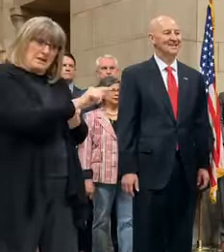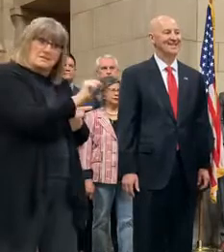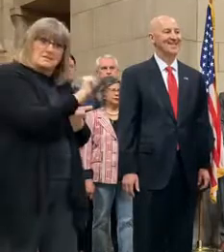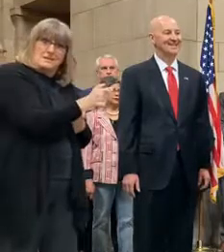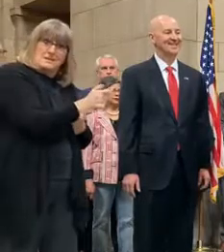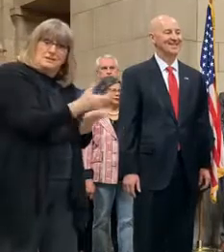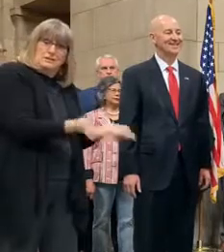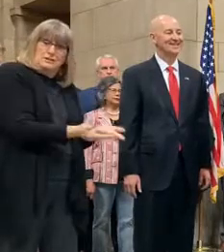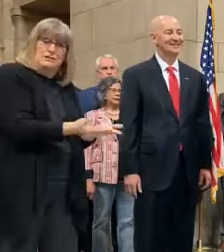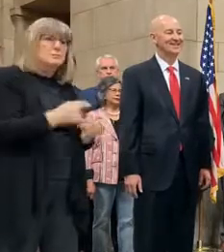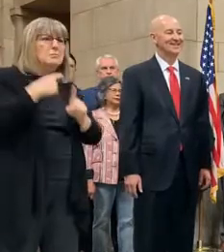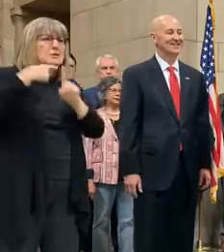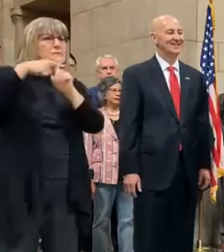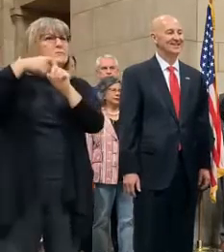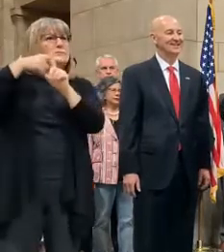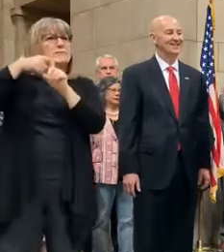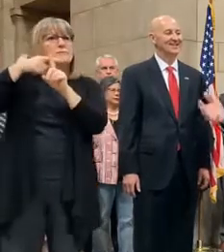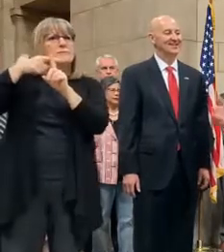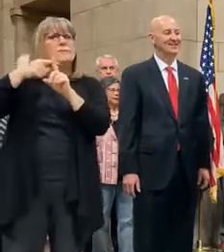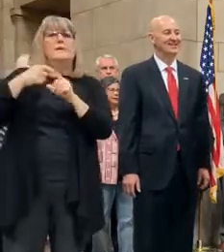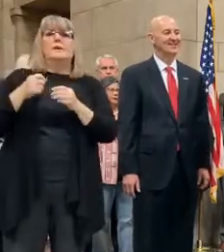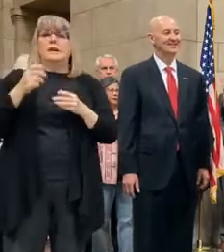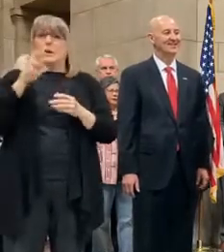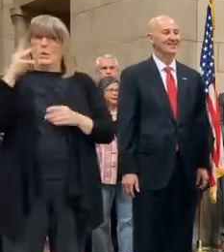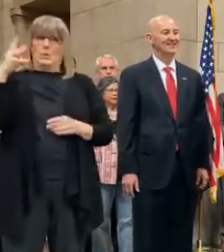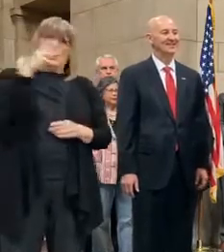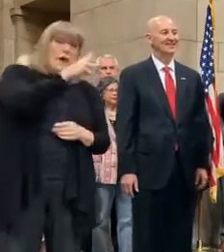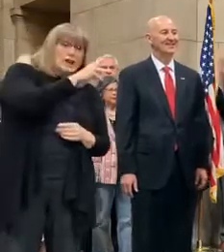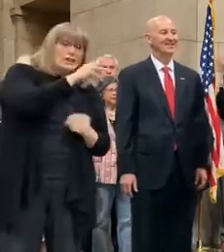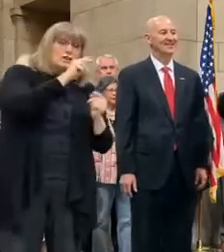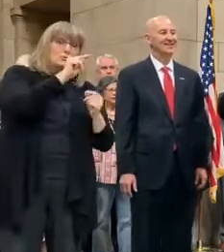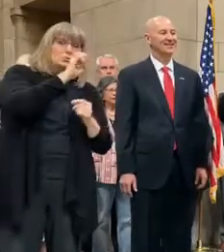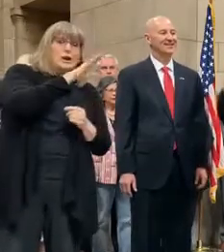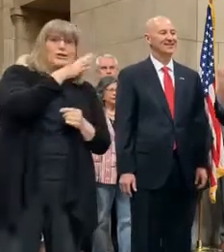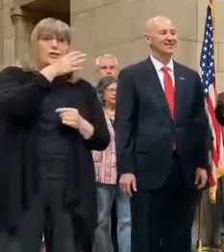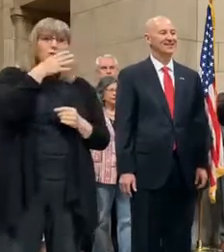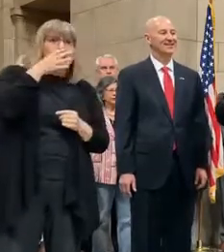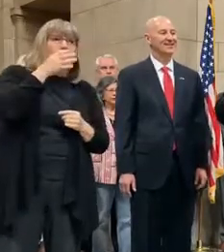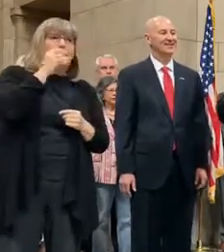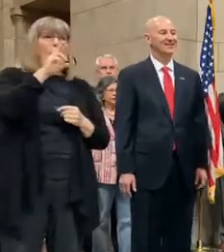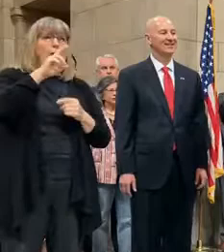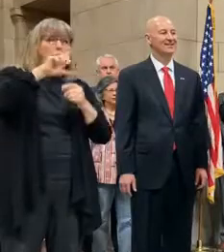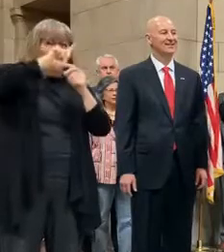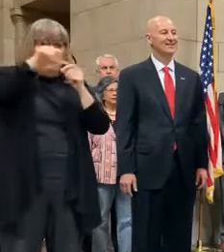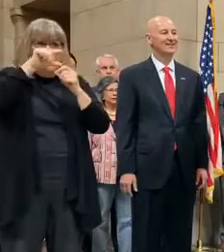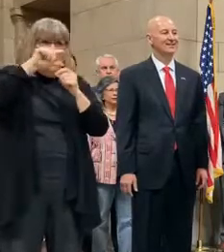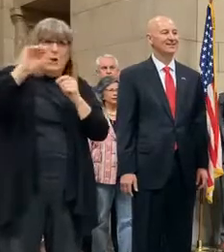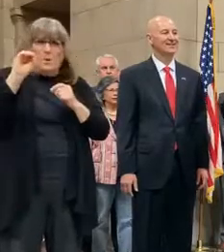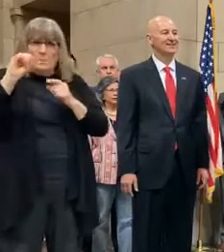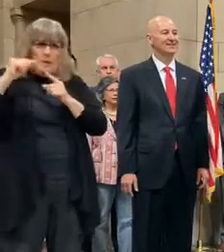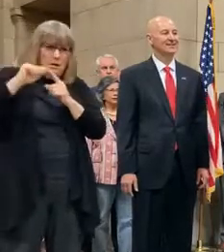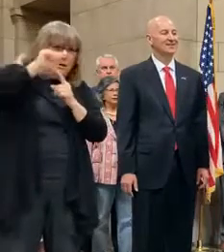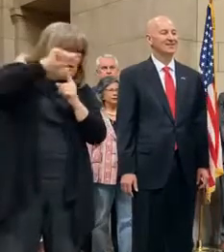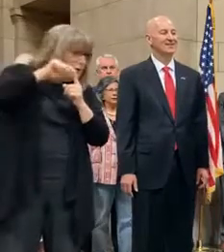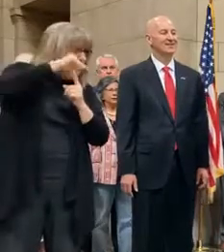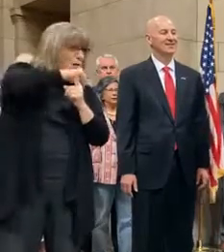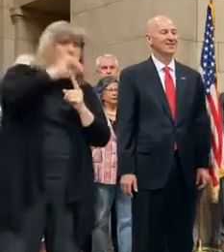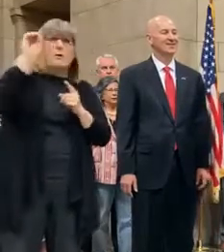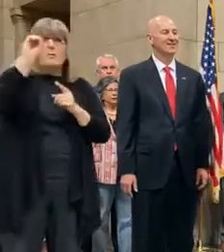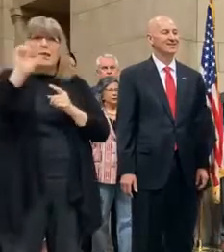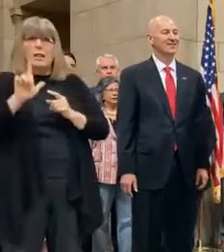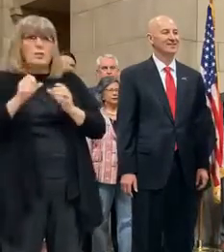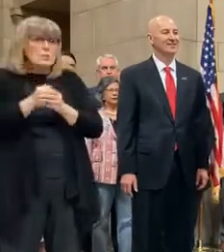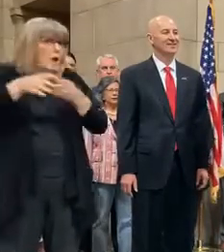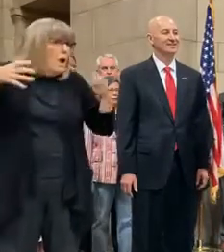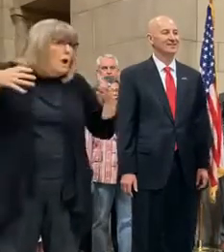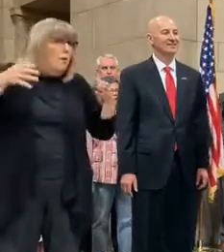good thing. And if we can help grow western Nebraska, rural Nebraska, even the region around us that is outside of Omaha, and then also have Omaha and